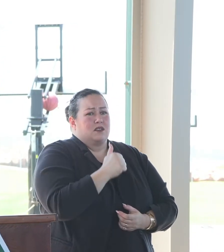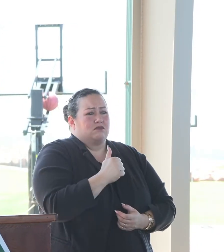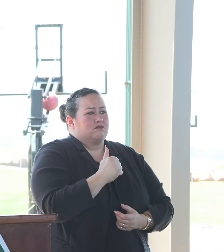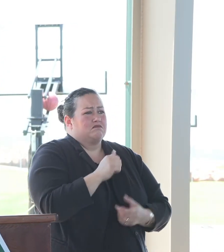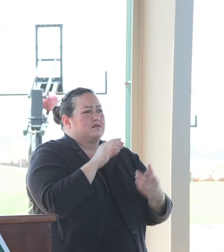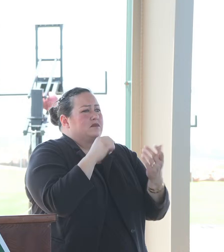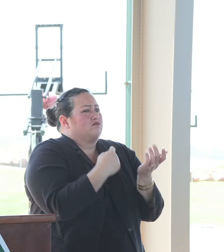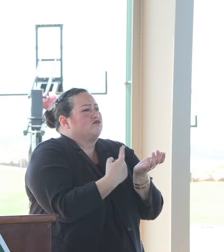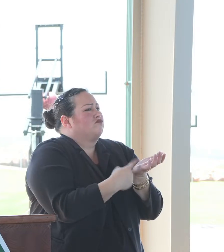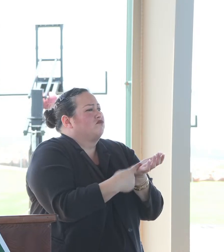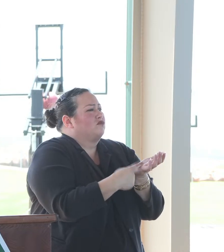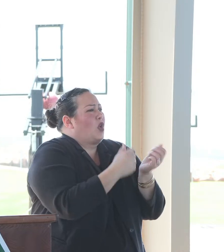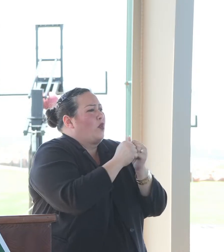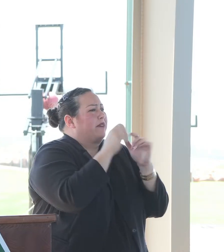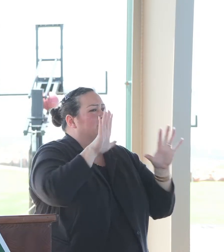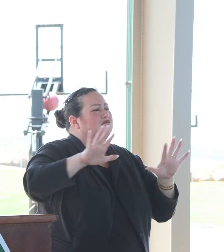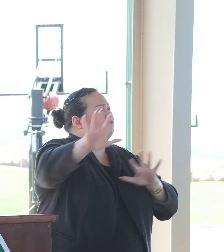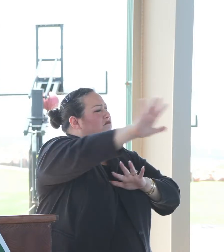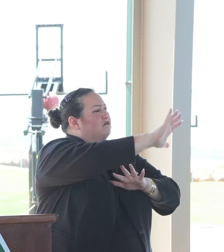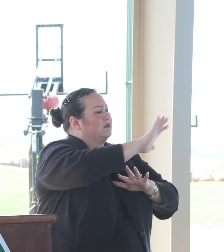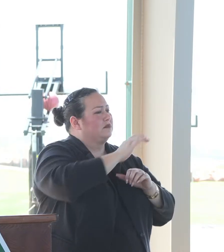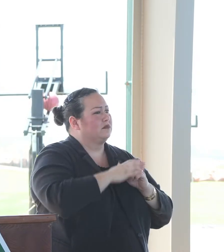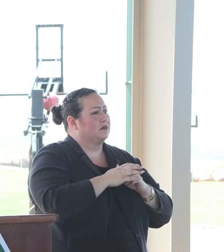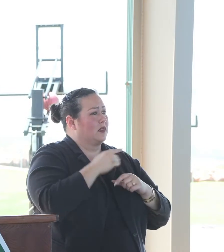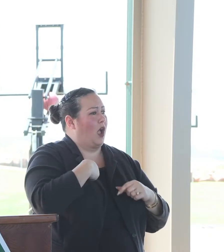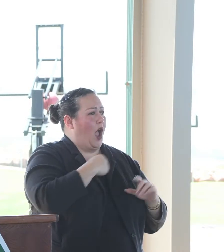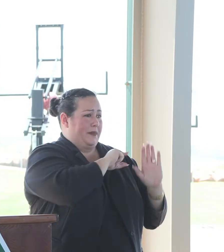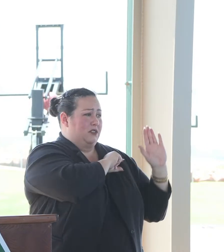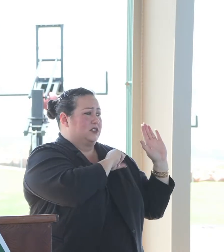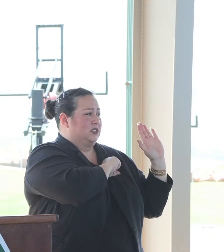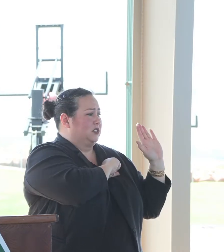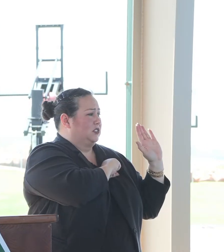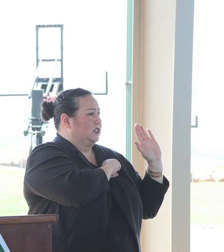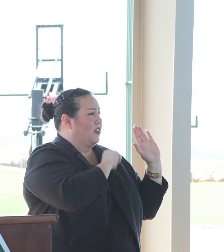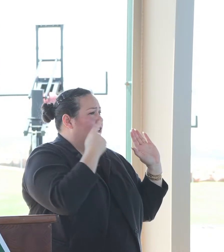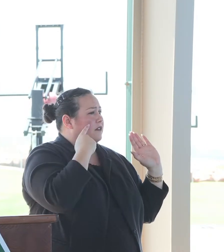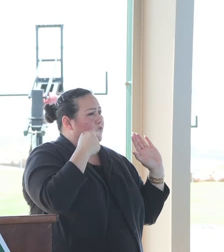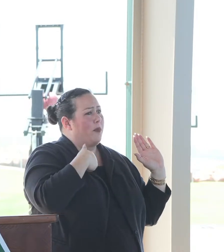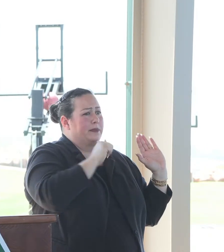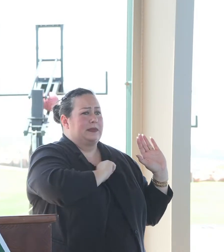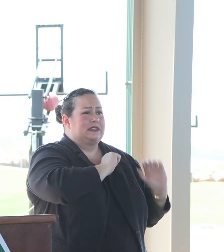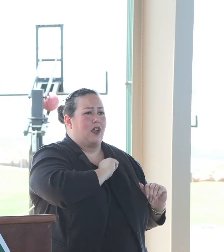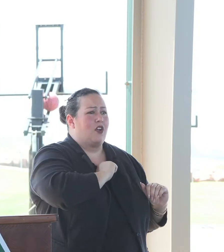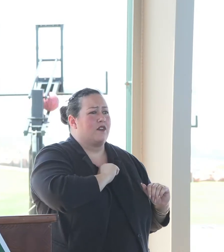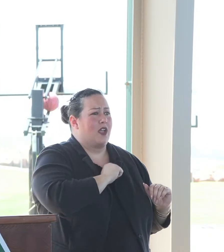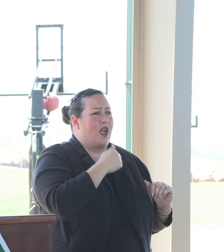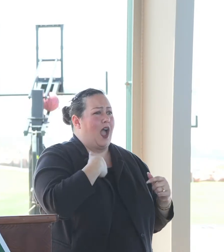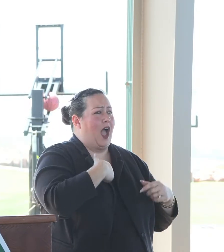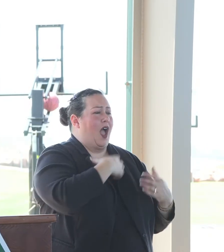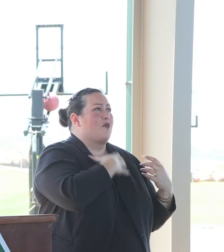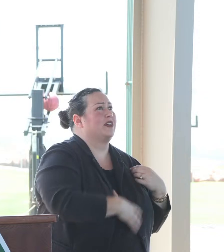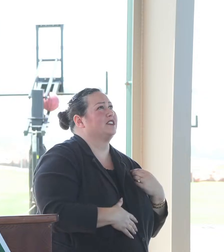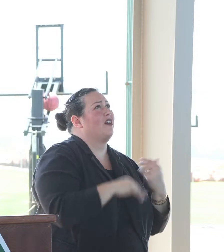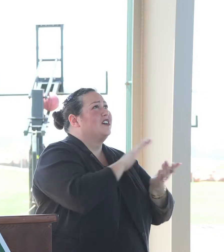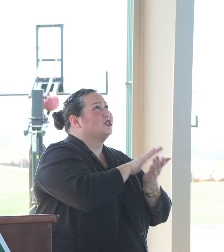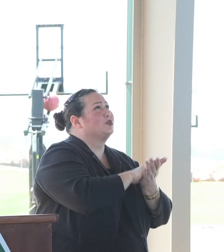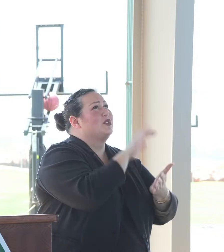young man who spent many years in school, I am guilty of wishing for a day where school was